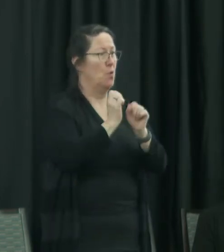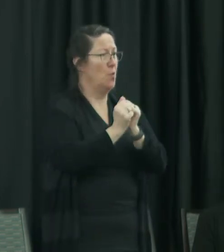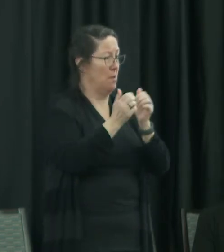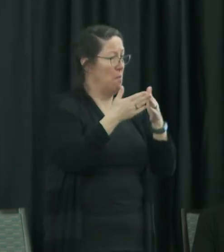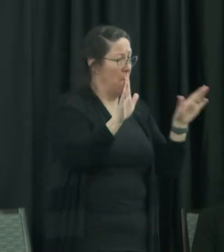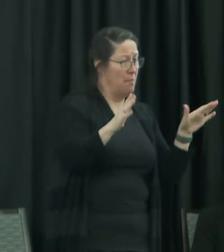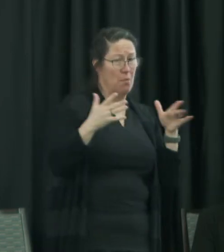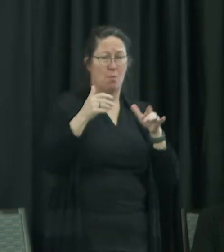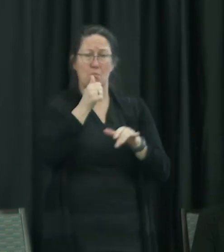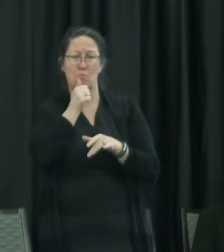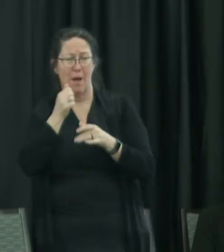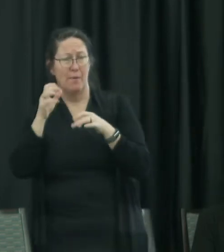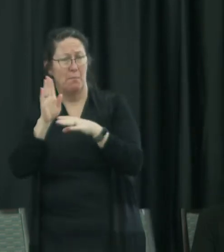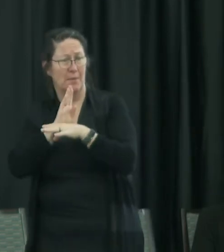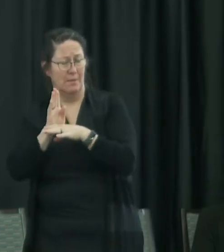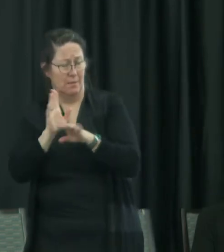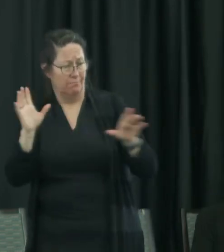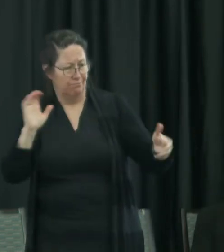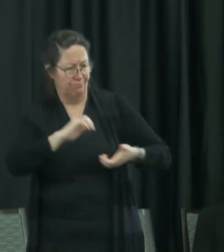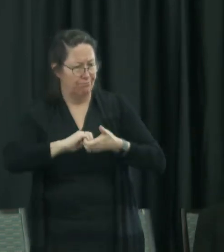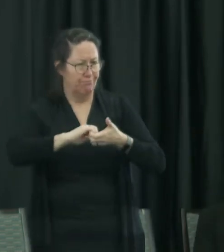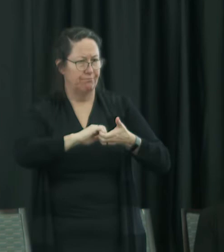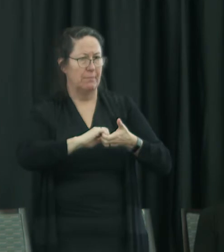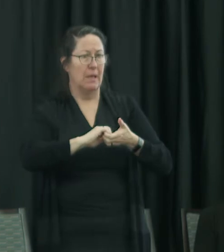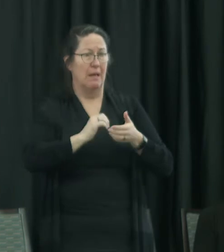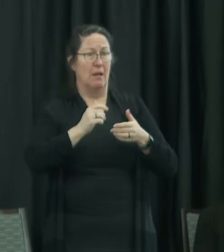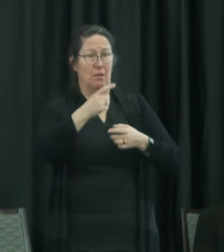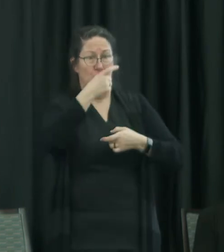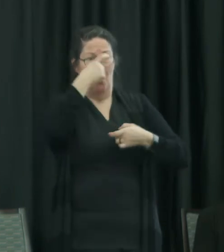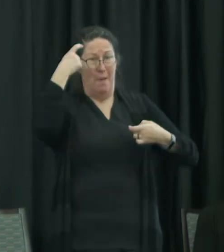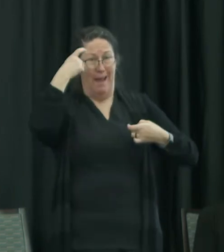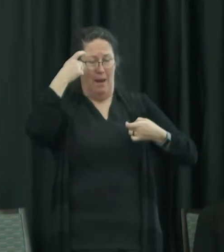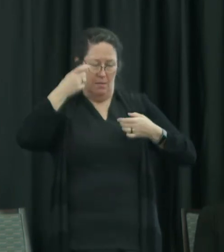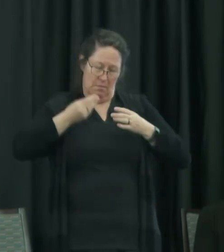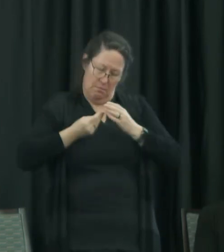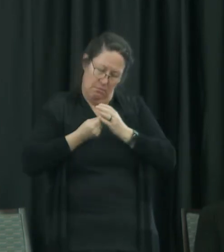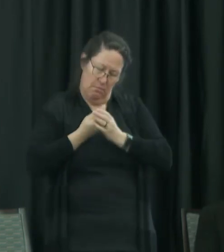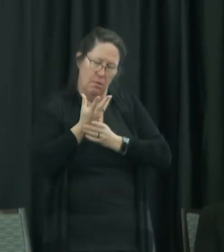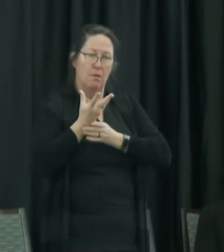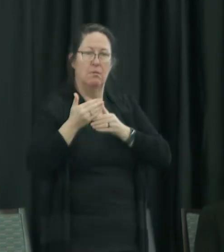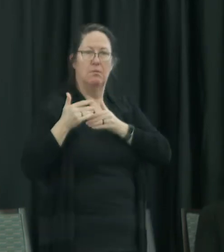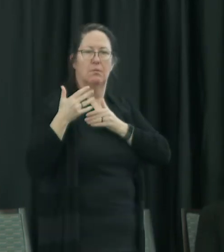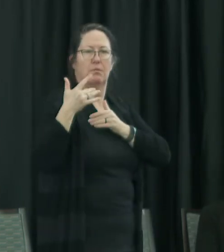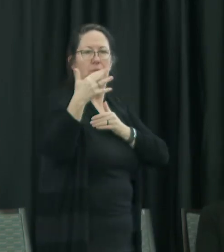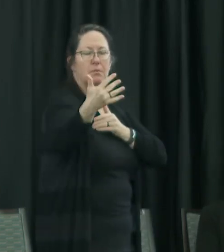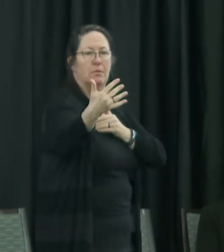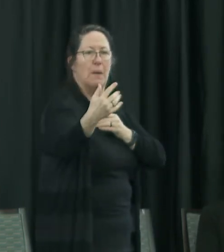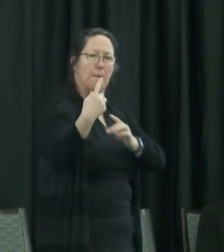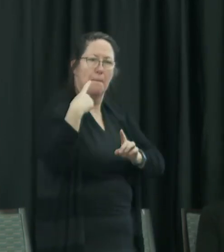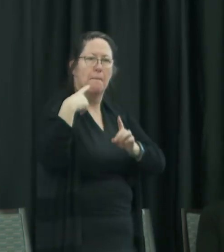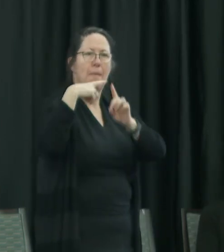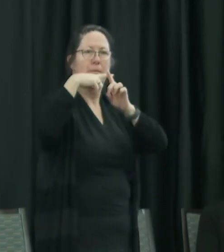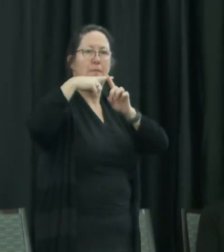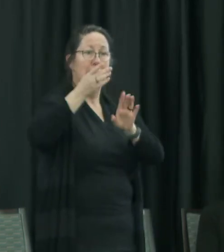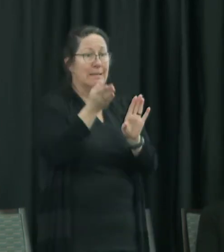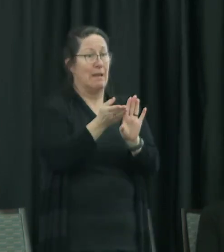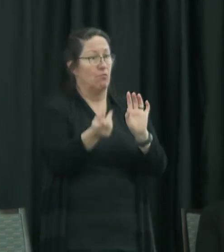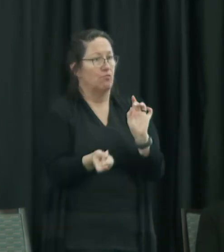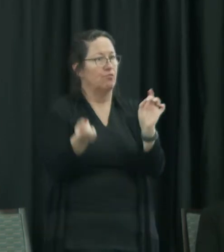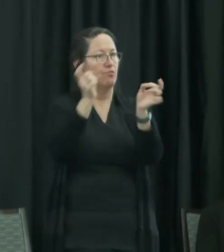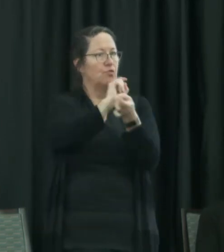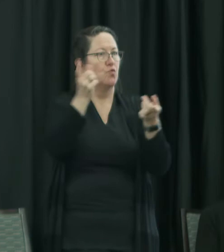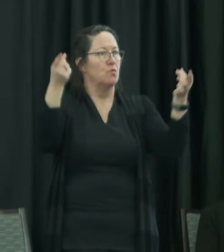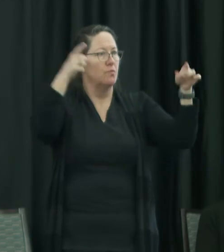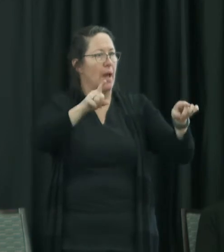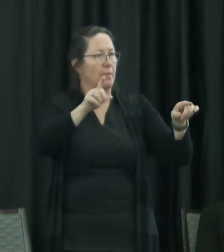private institutions, and the idea of post-traumatic growth, which is defined as a positive psychological change